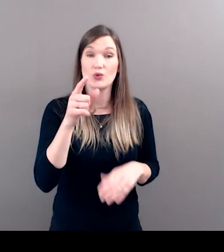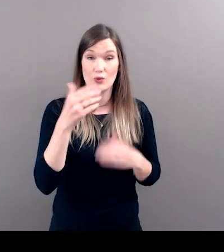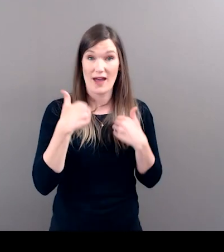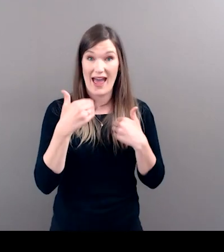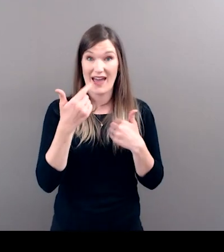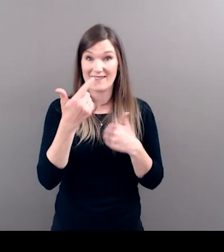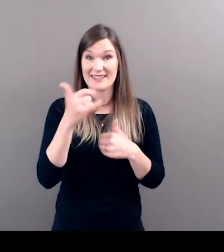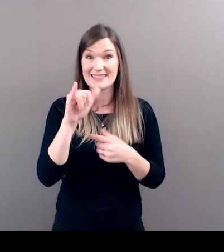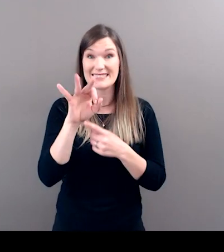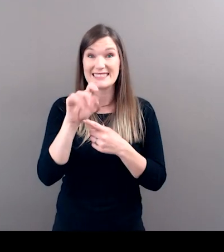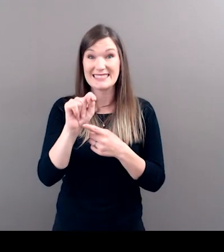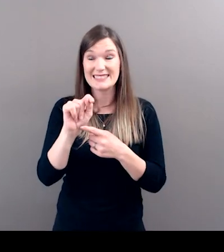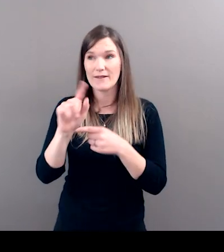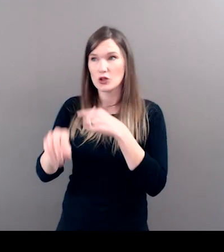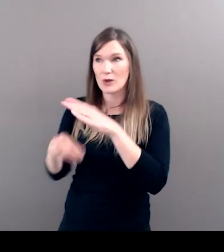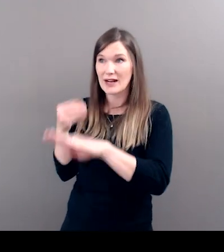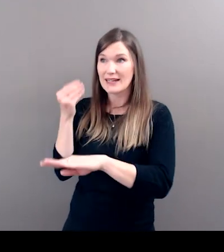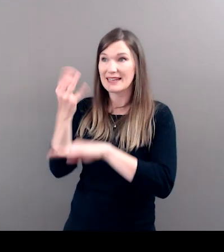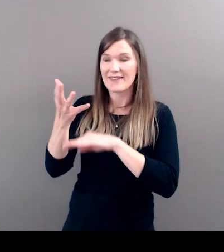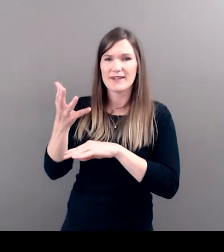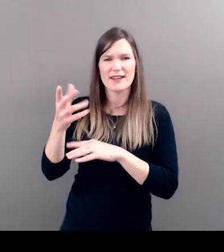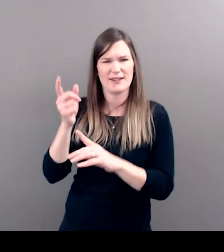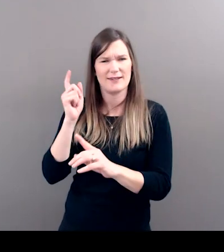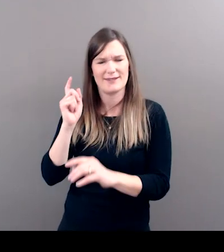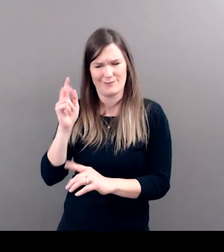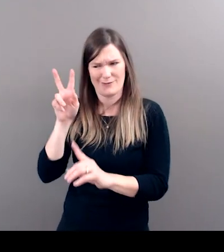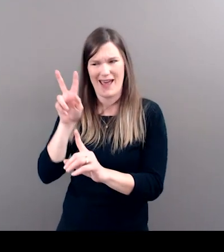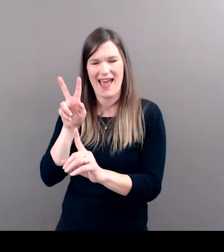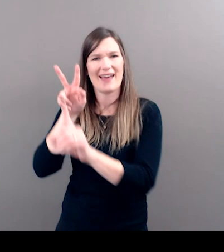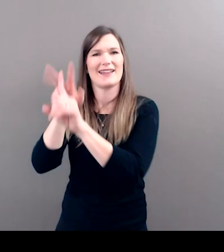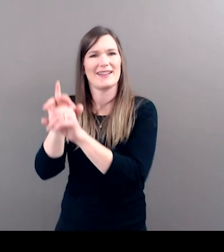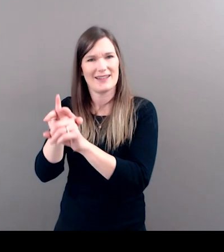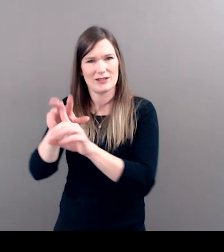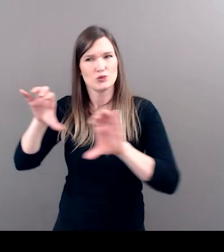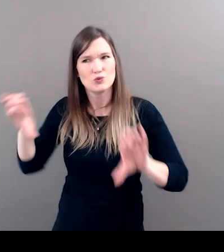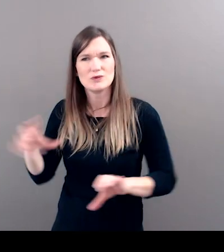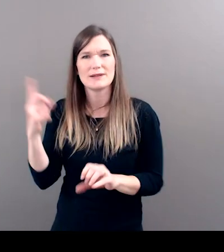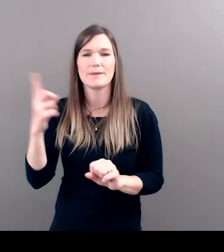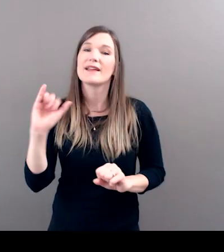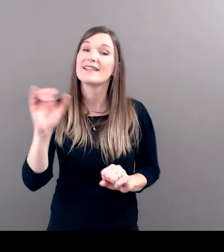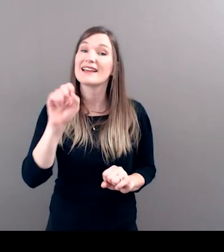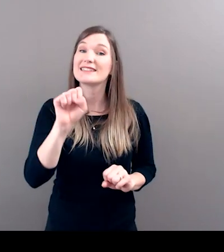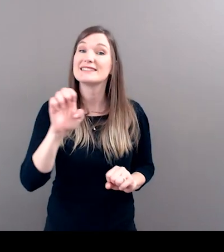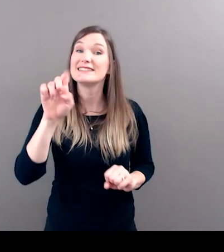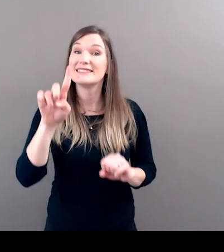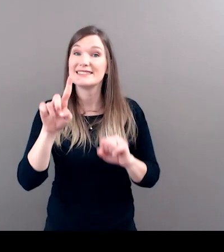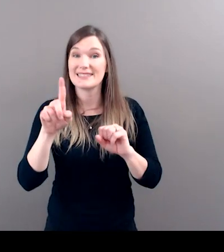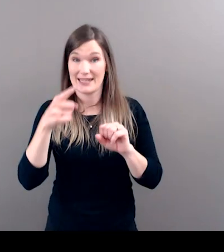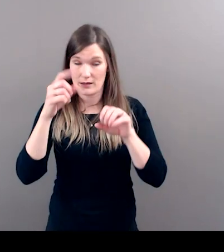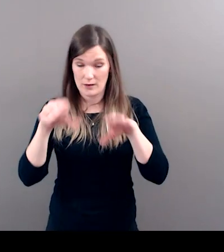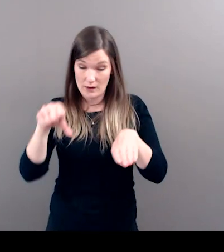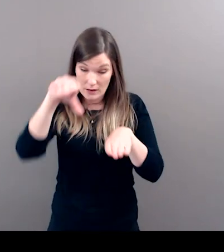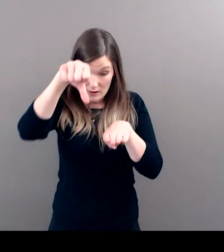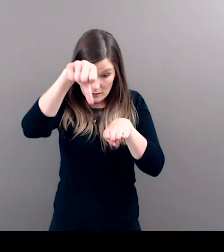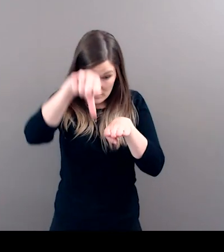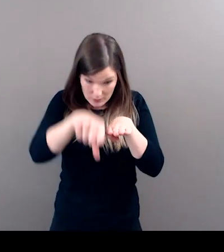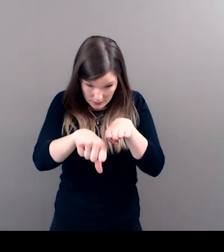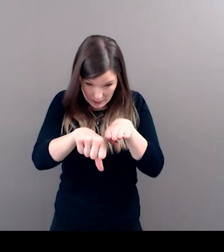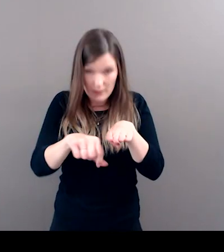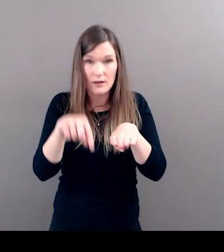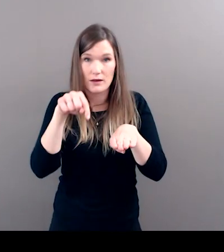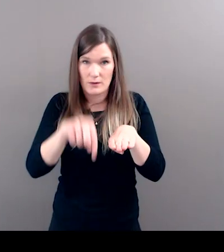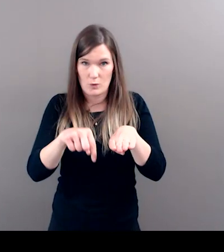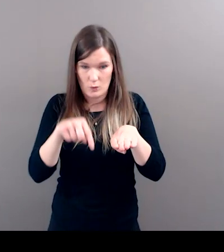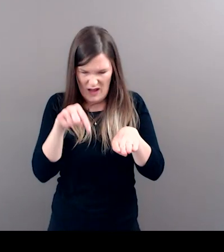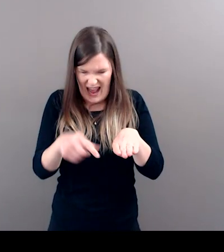something. In other words, if you take a seed, an apple seed, and you put it in the ground, the apple seed has an assignment. The assignment is